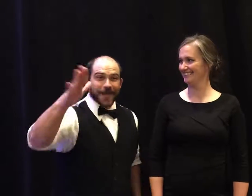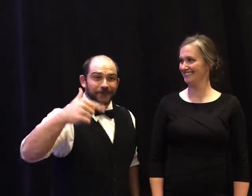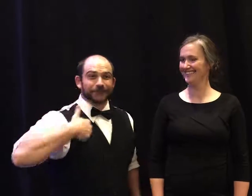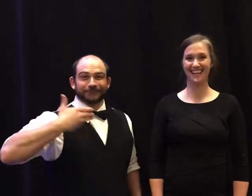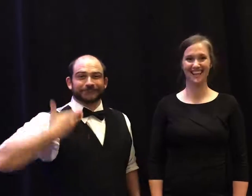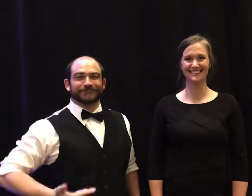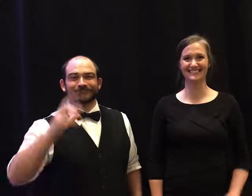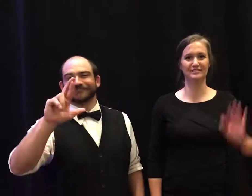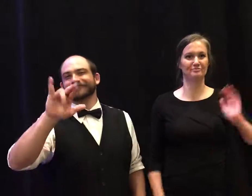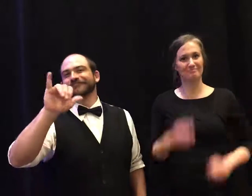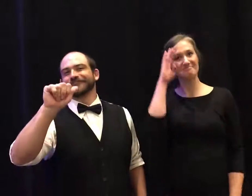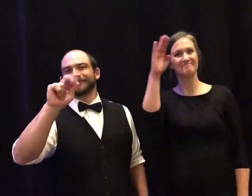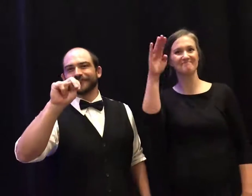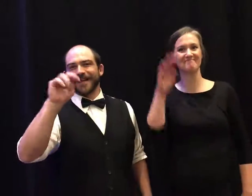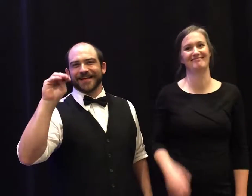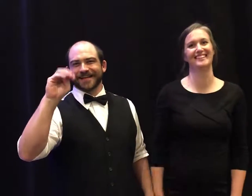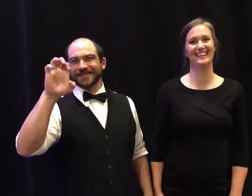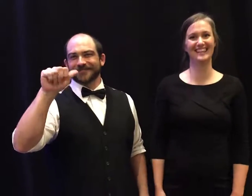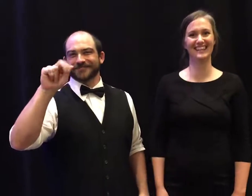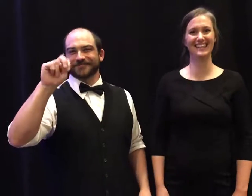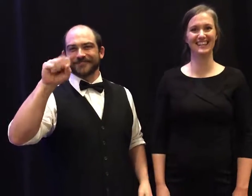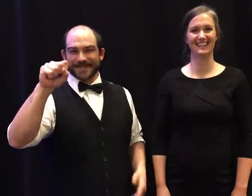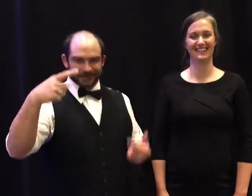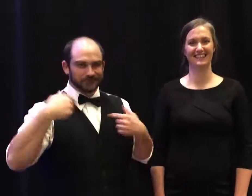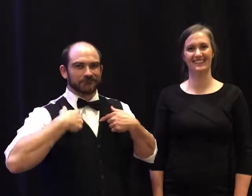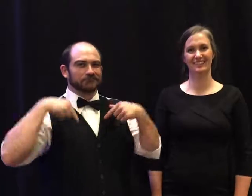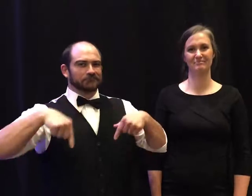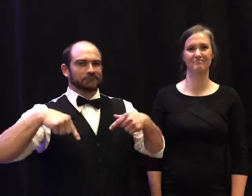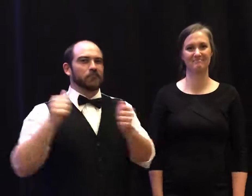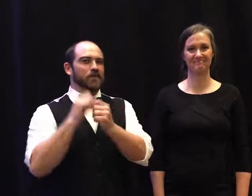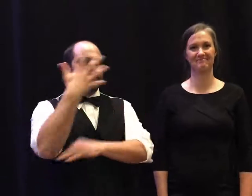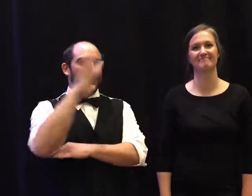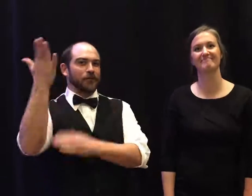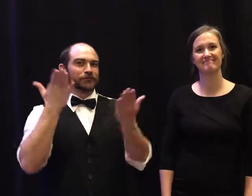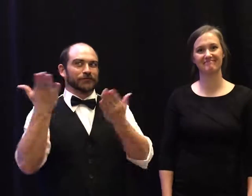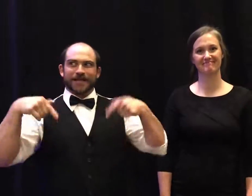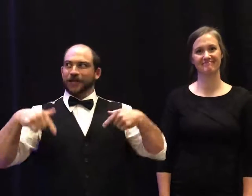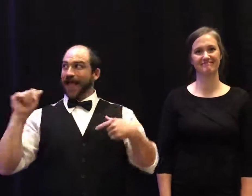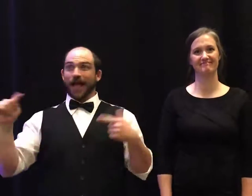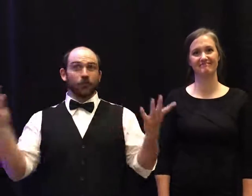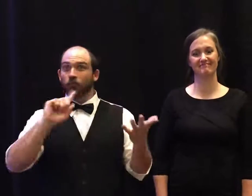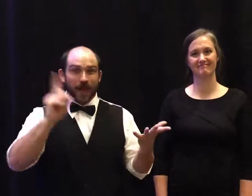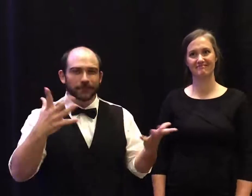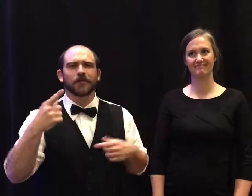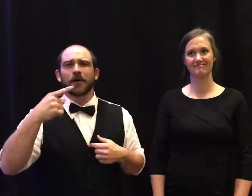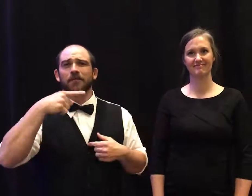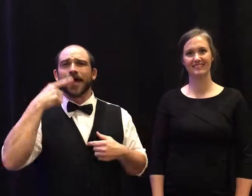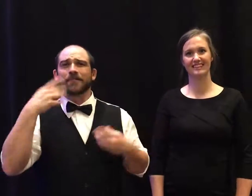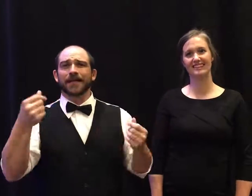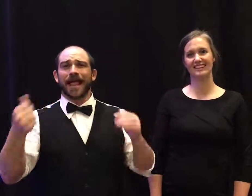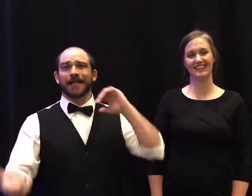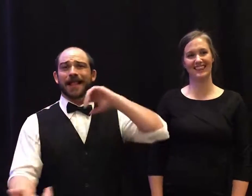Hi, my name is Ryan Means, and I'm here with the Forest Service at the Public